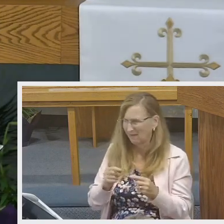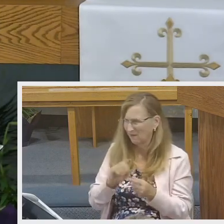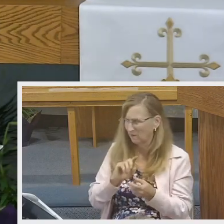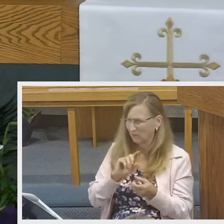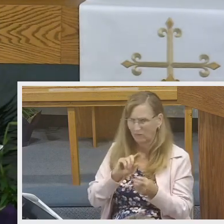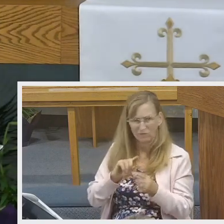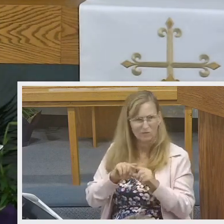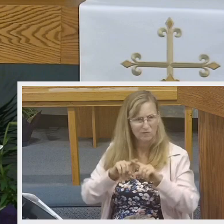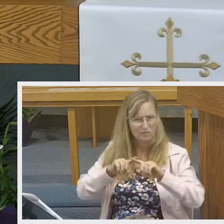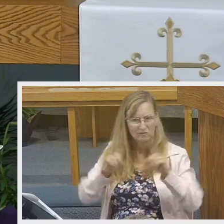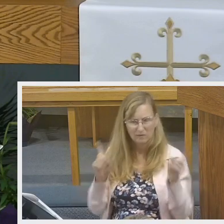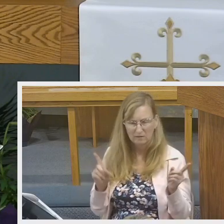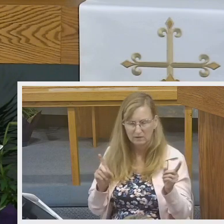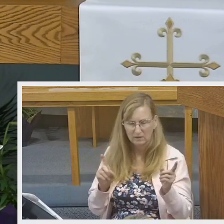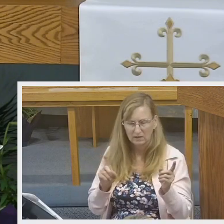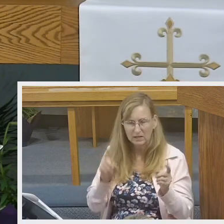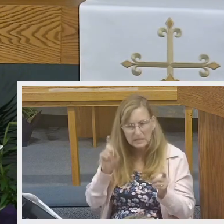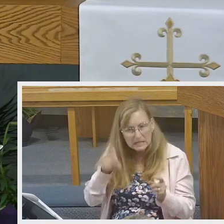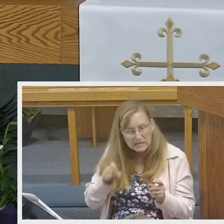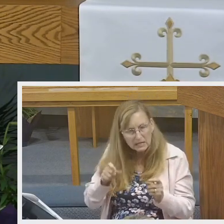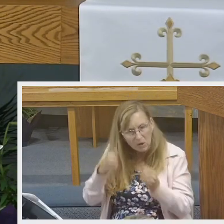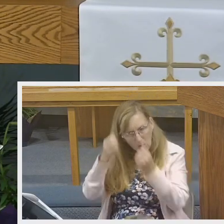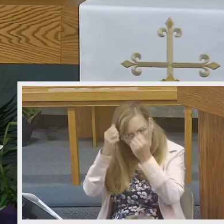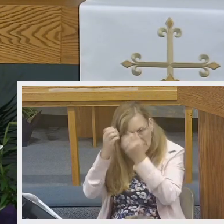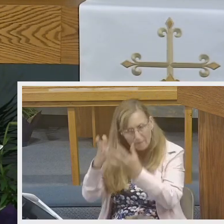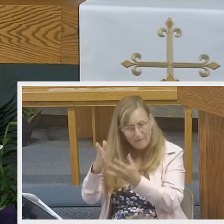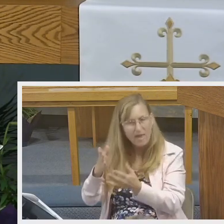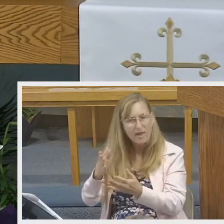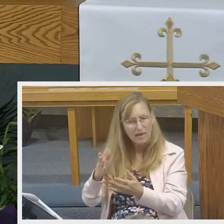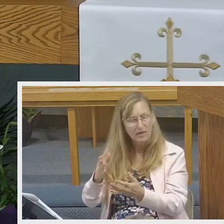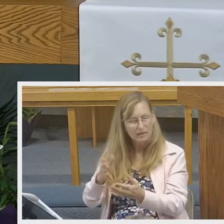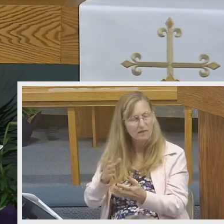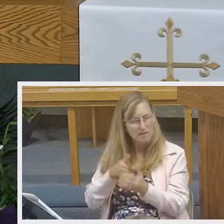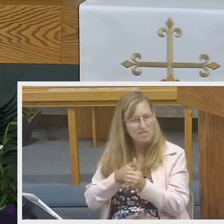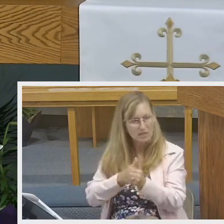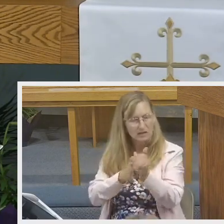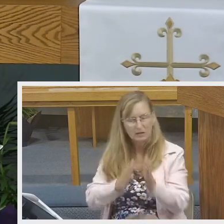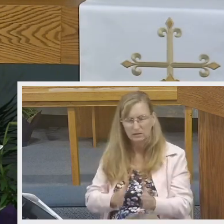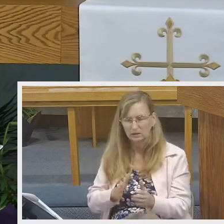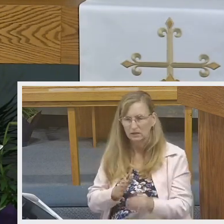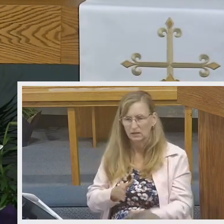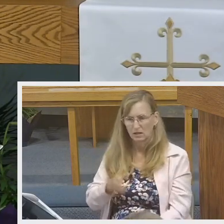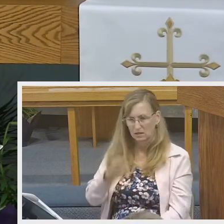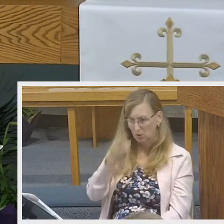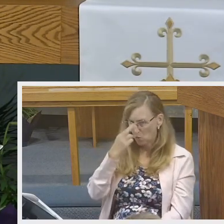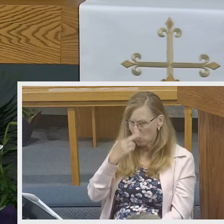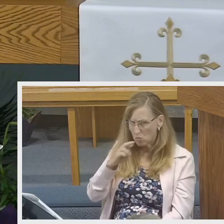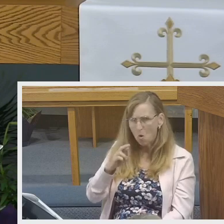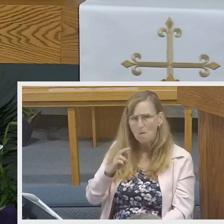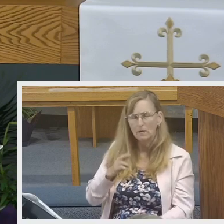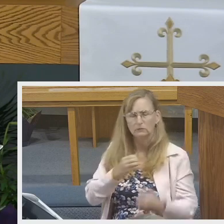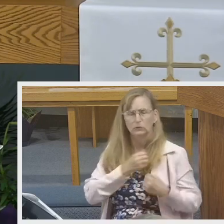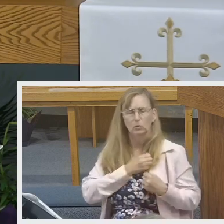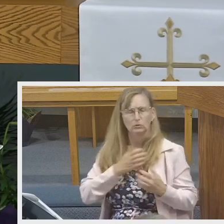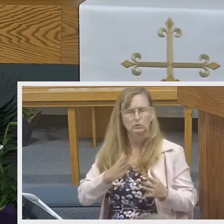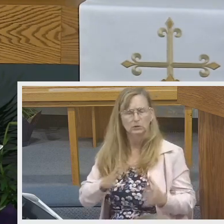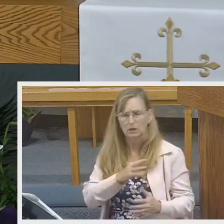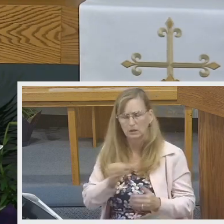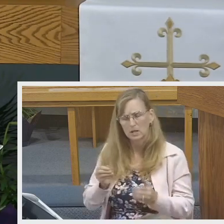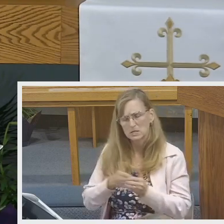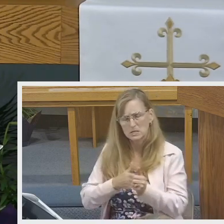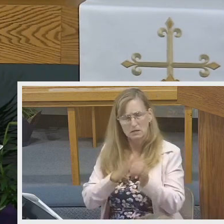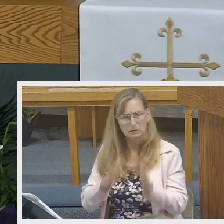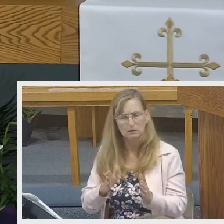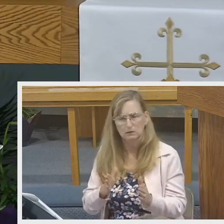respect and obey the governing authorities. Respect and obey even those conquering Romans, because God had put them